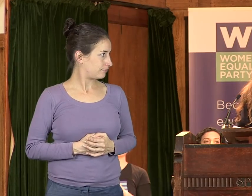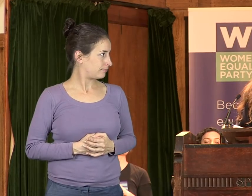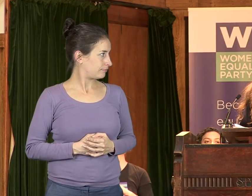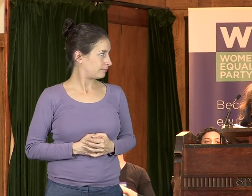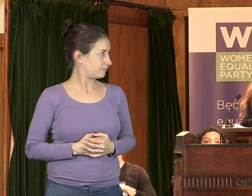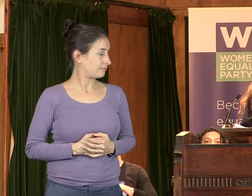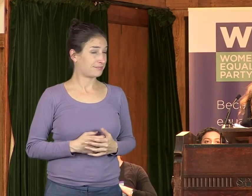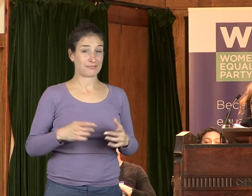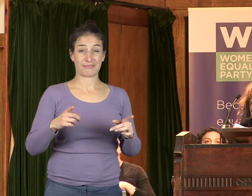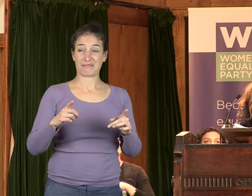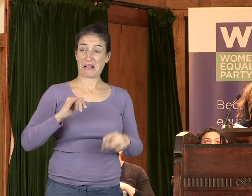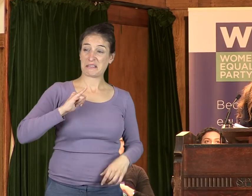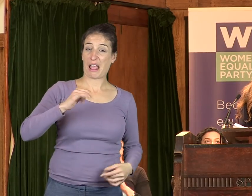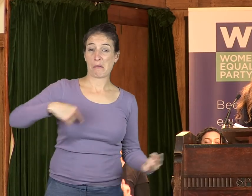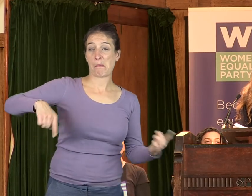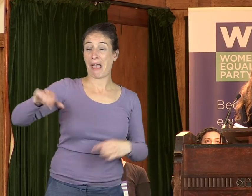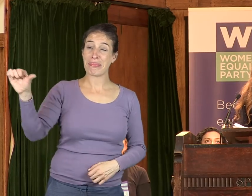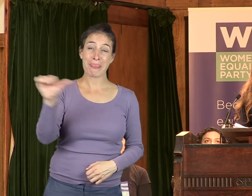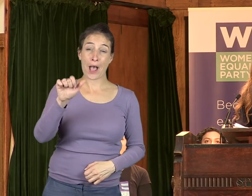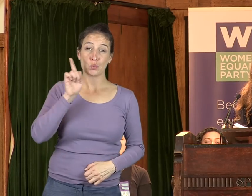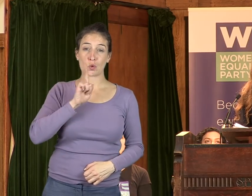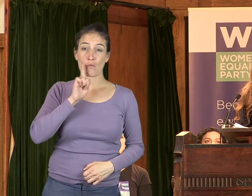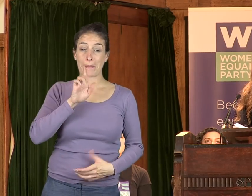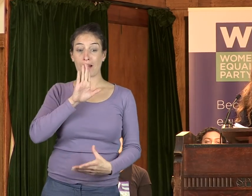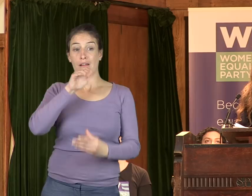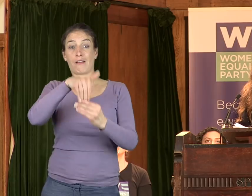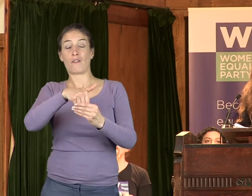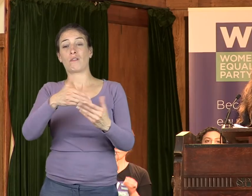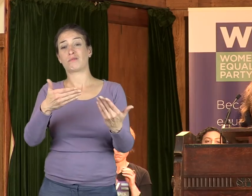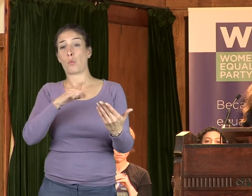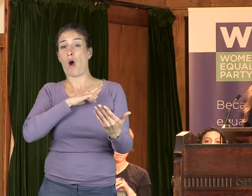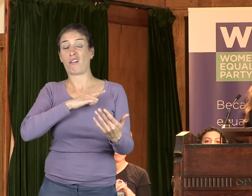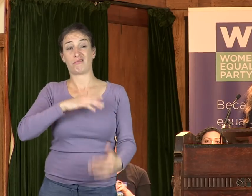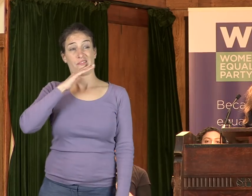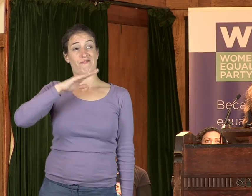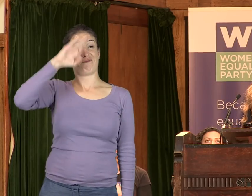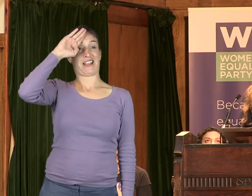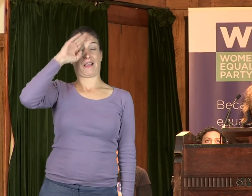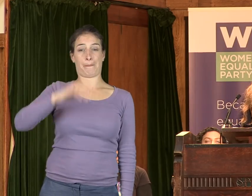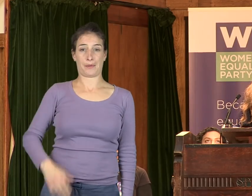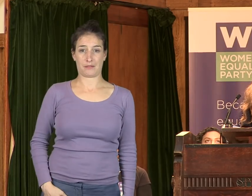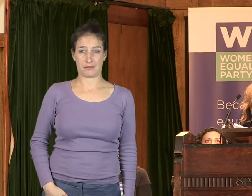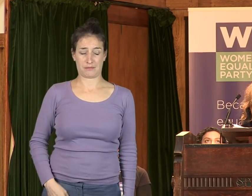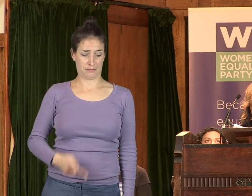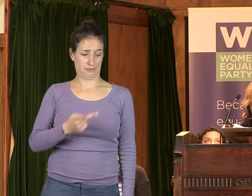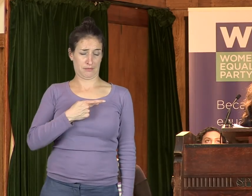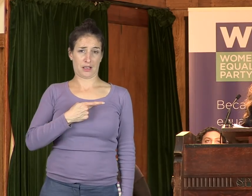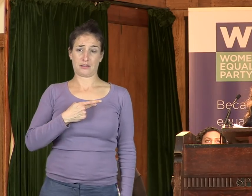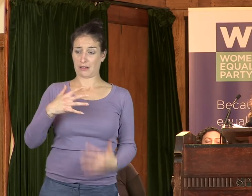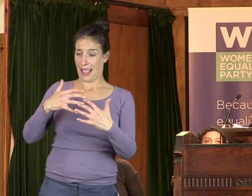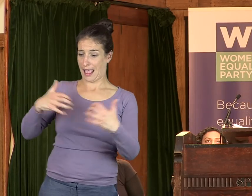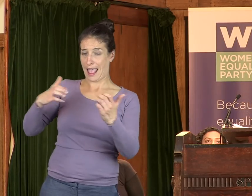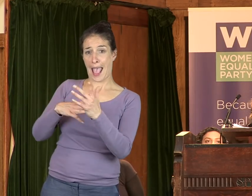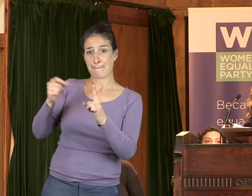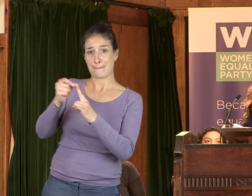I got involved, like thousands of others, because we've had enough. We're meant to be happy with just 29% of